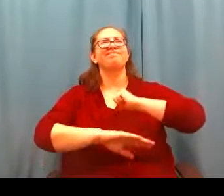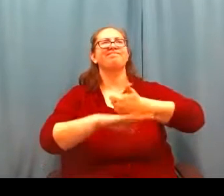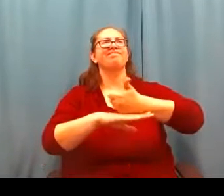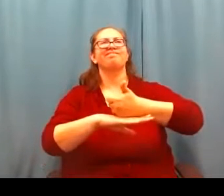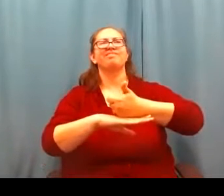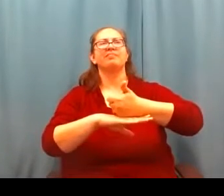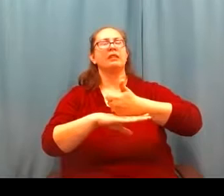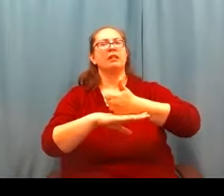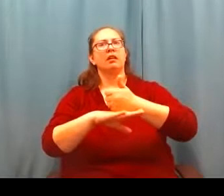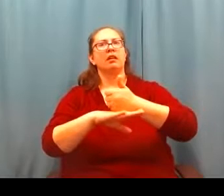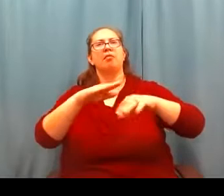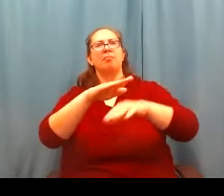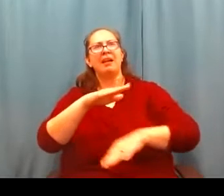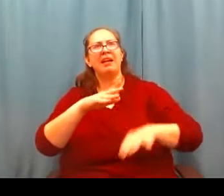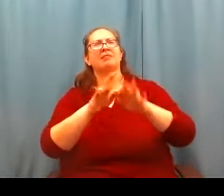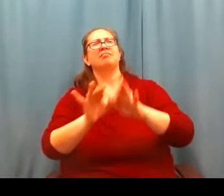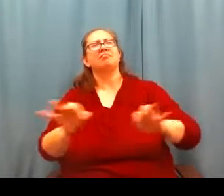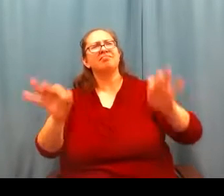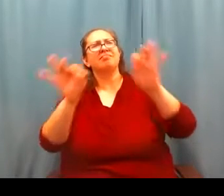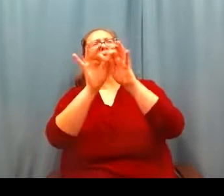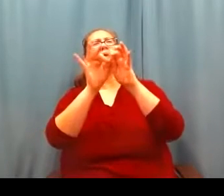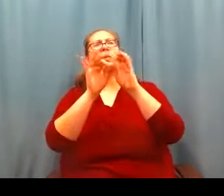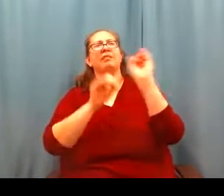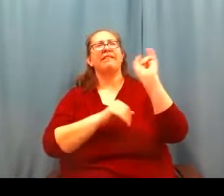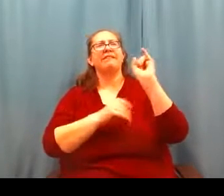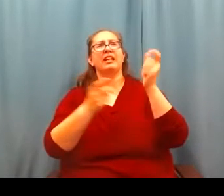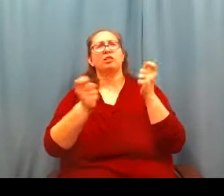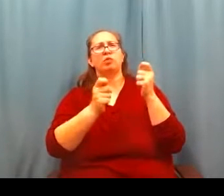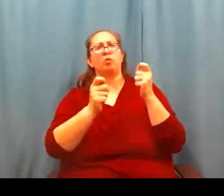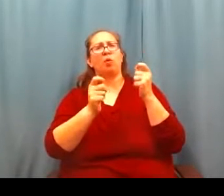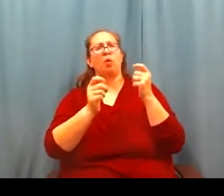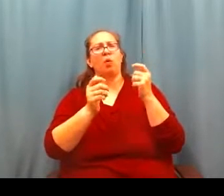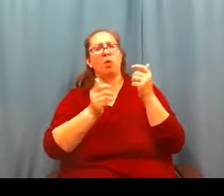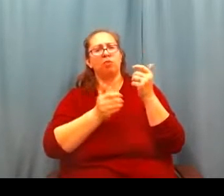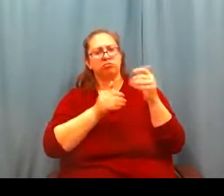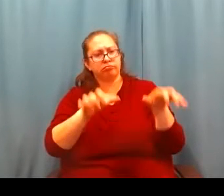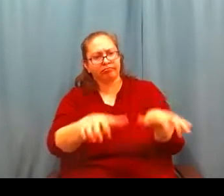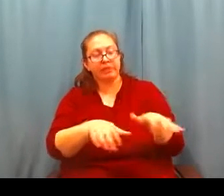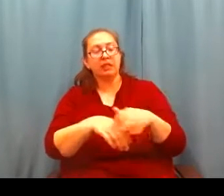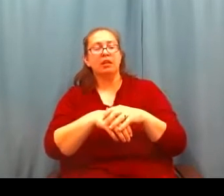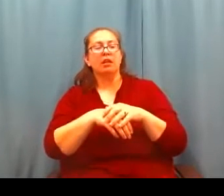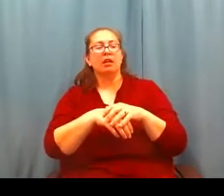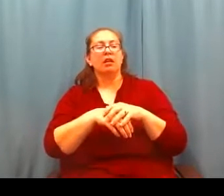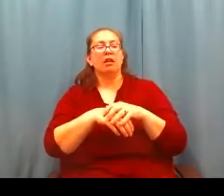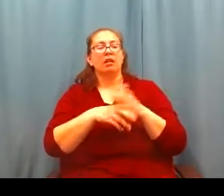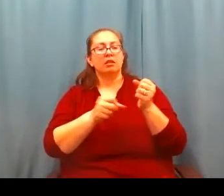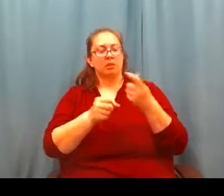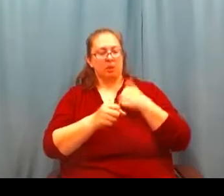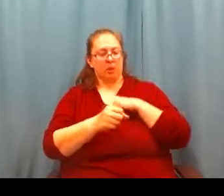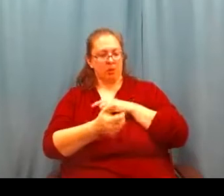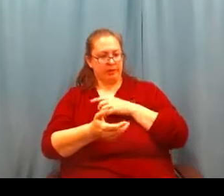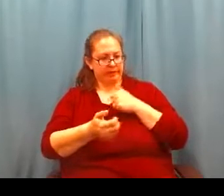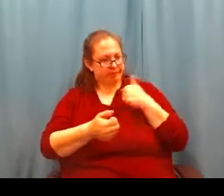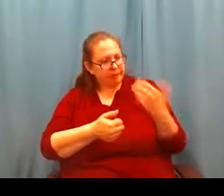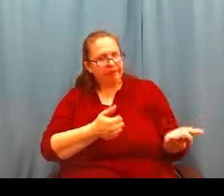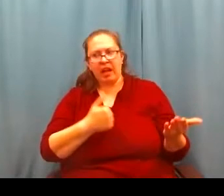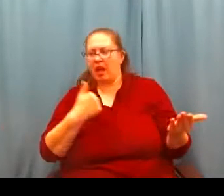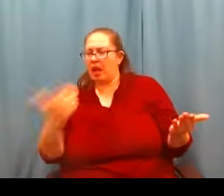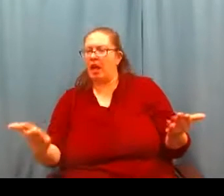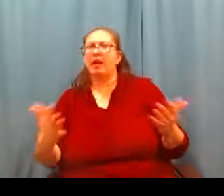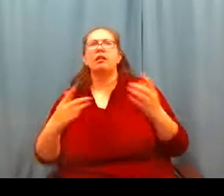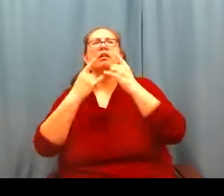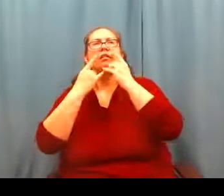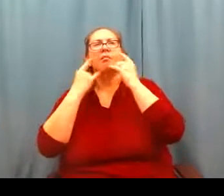essential infection control measures. And so the city is coming together to support them by providing them with masks and